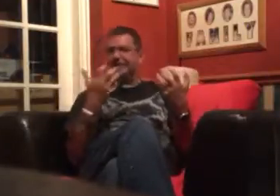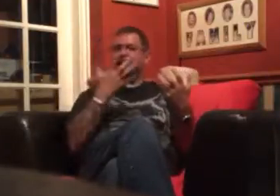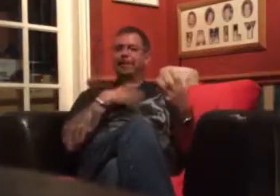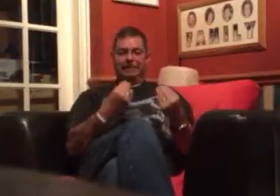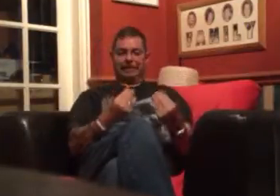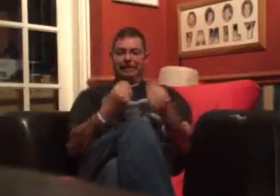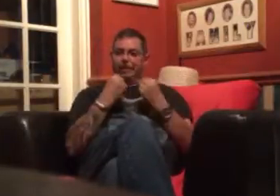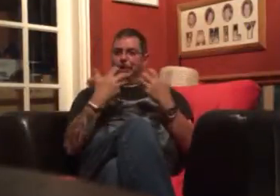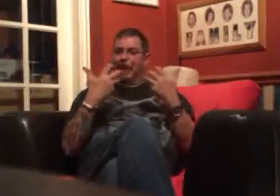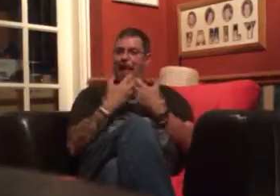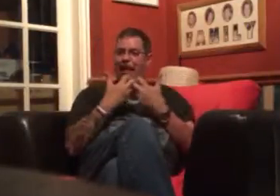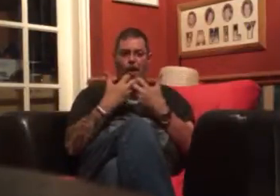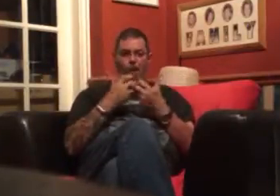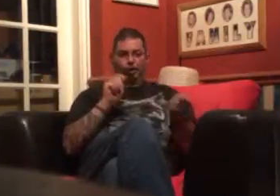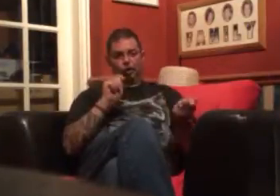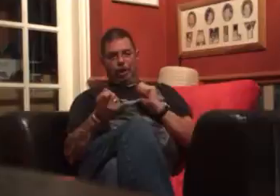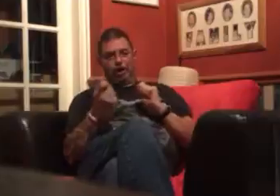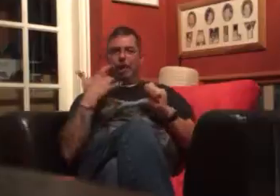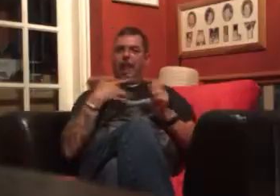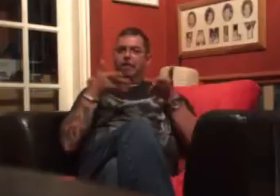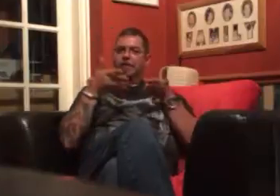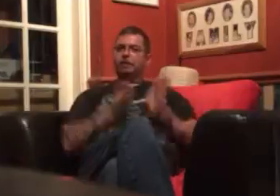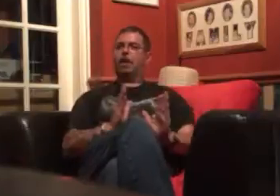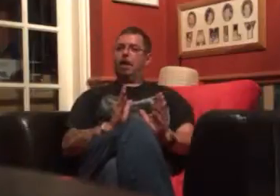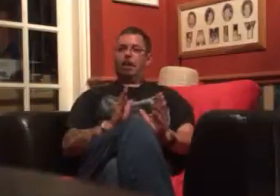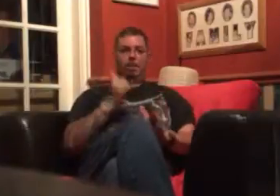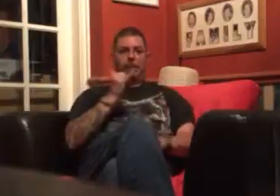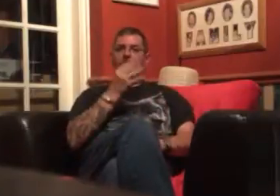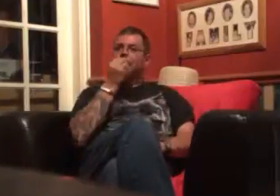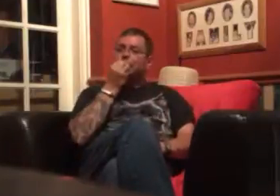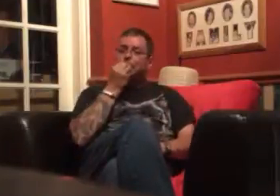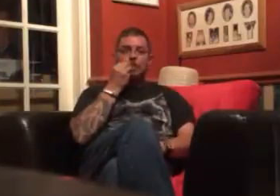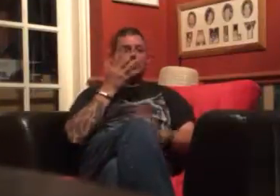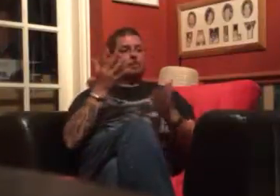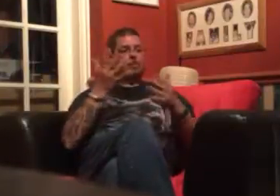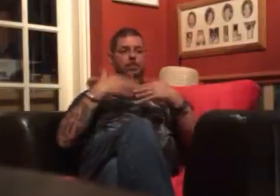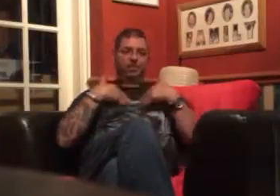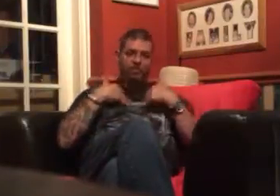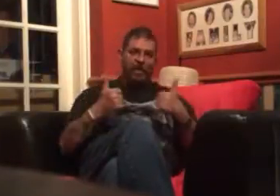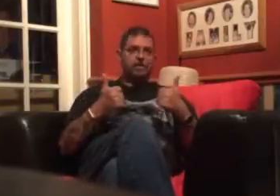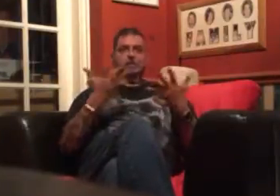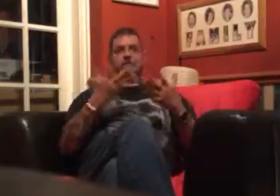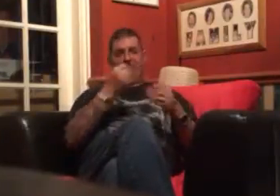injury. So they can then teach them how to change their lifestyle to adapt to the interpreting